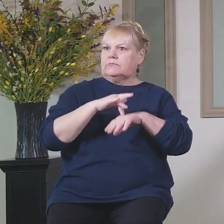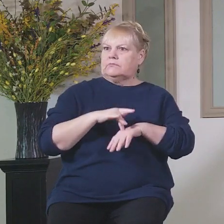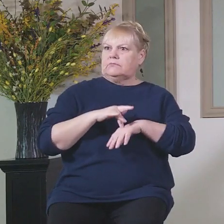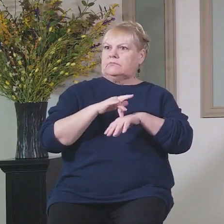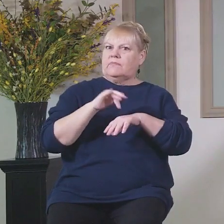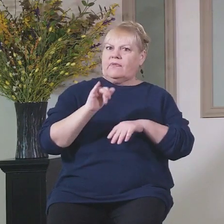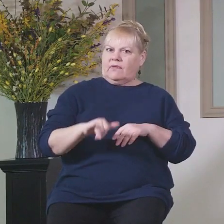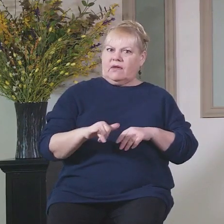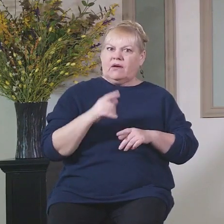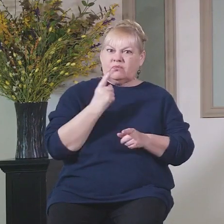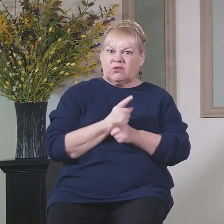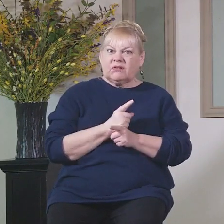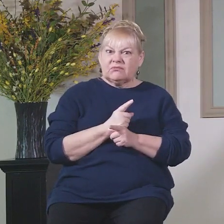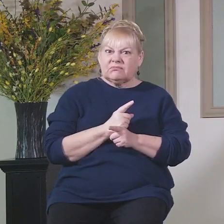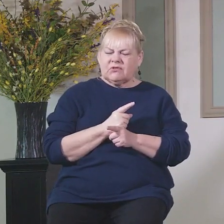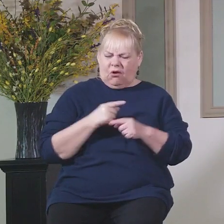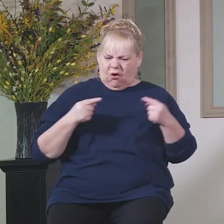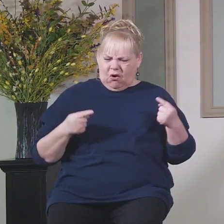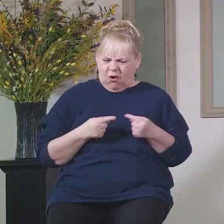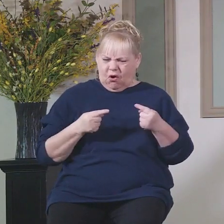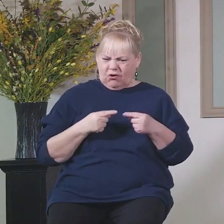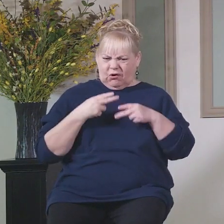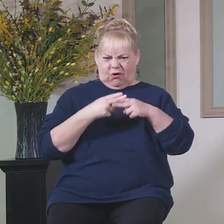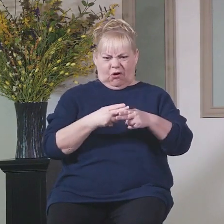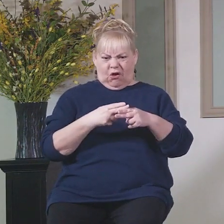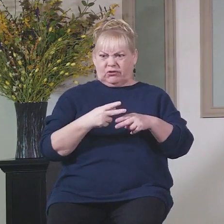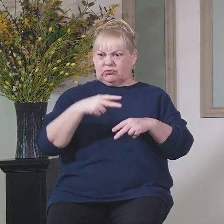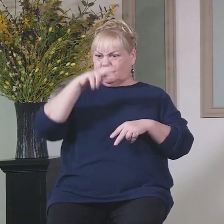us. It hurts to be called stupid.